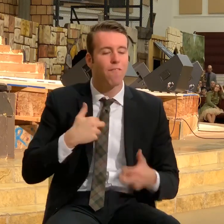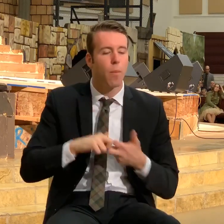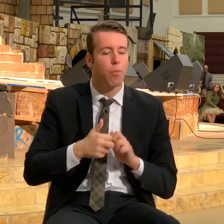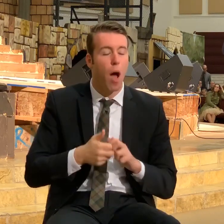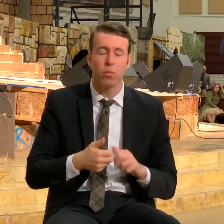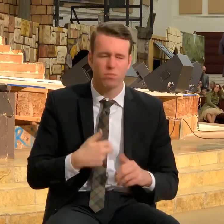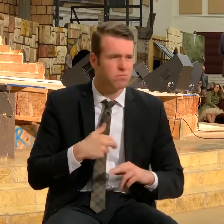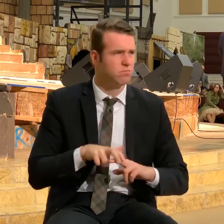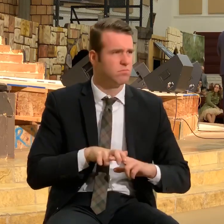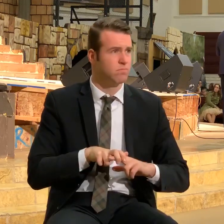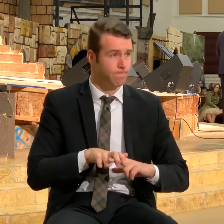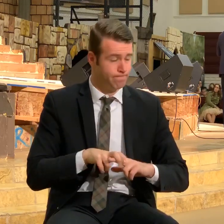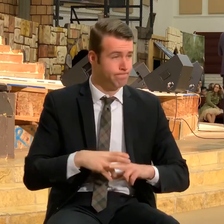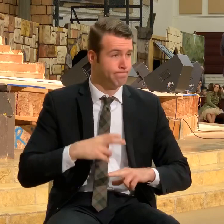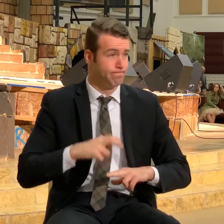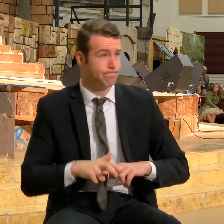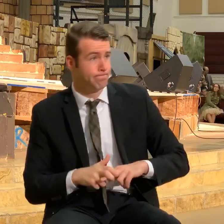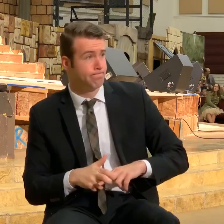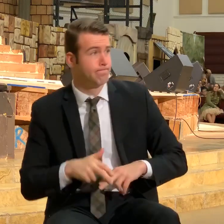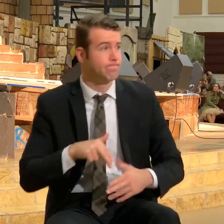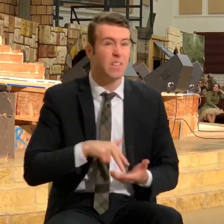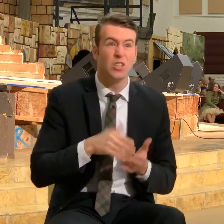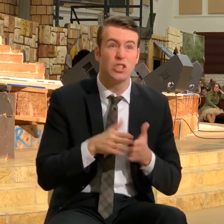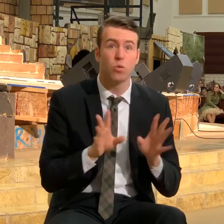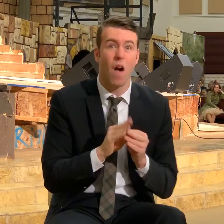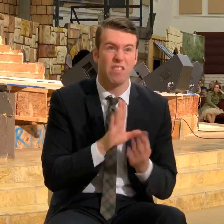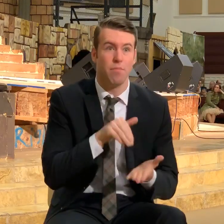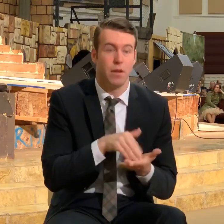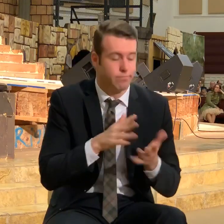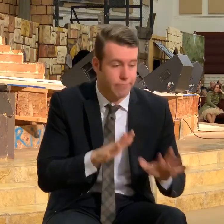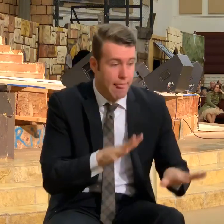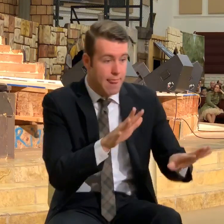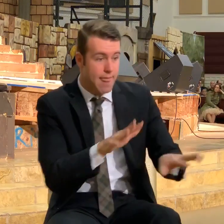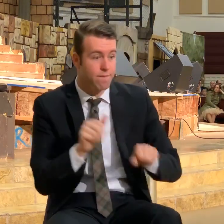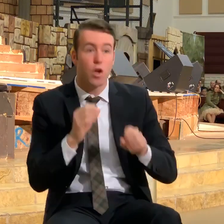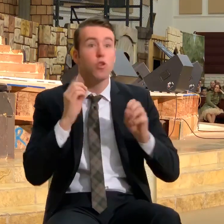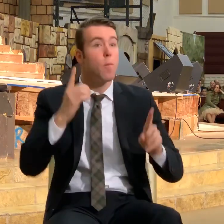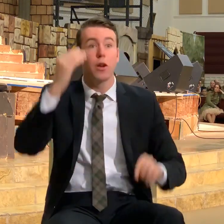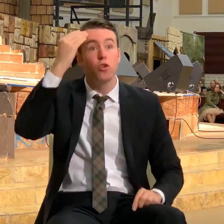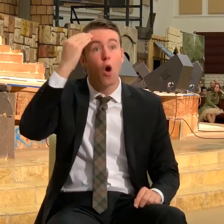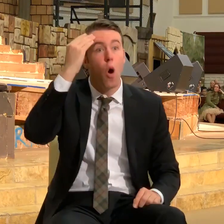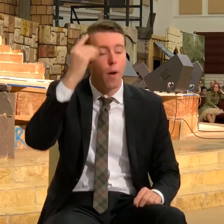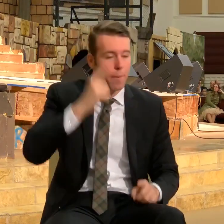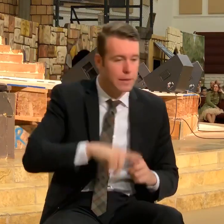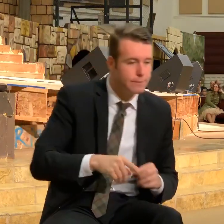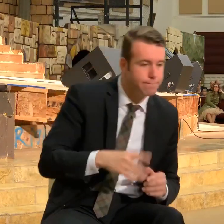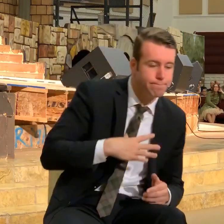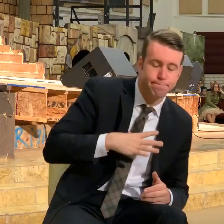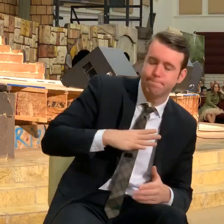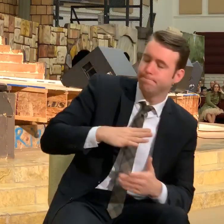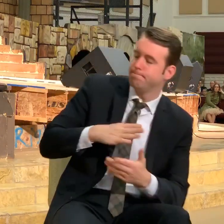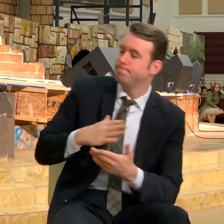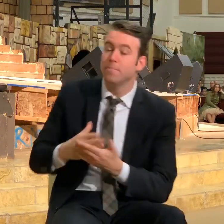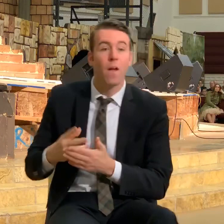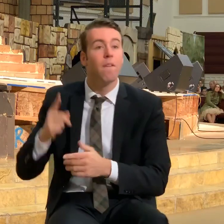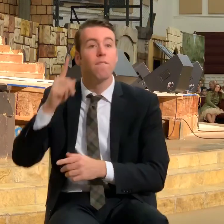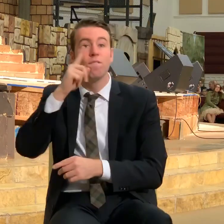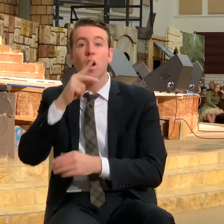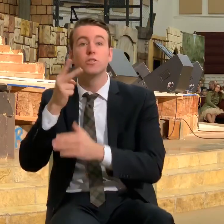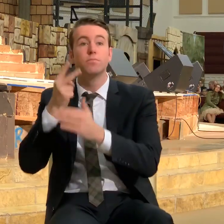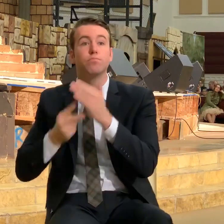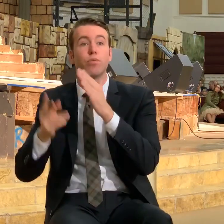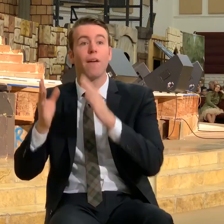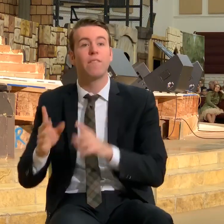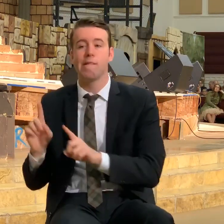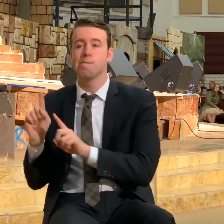He went home, and unbeknownst to anybody, there was a false prophet that had been coming